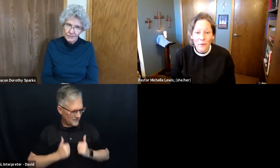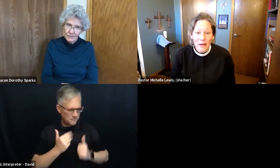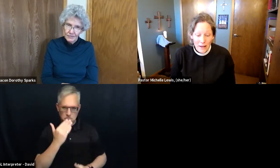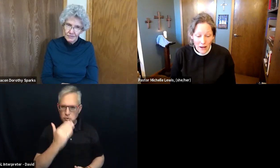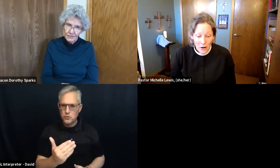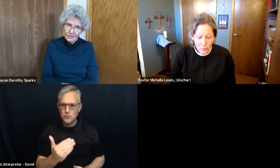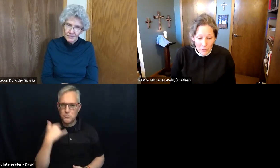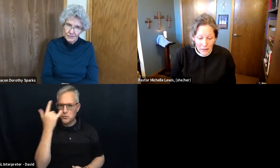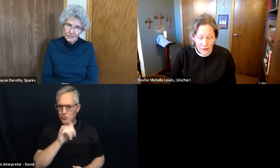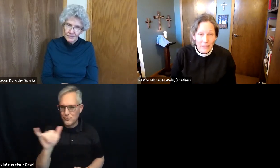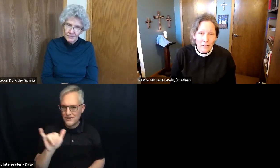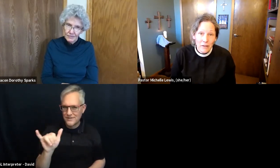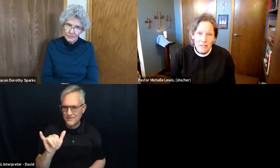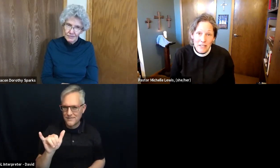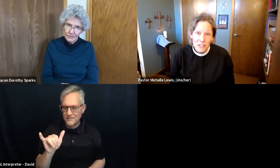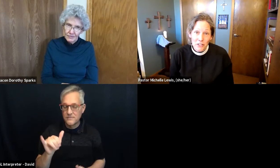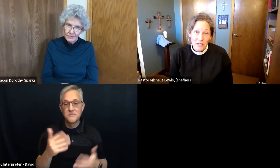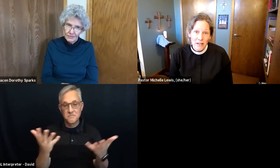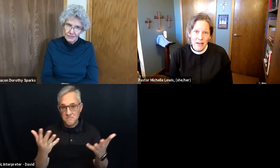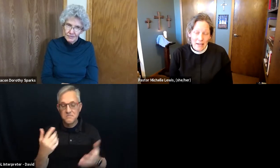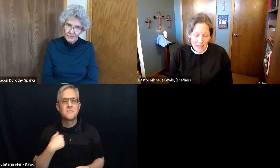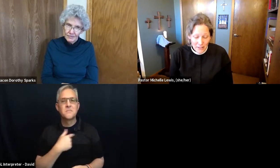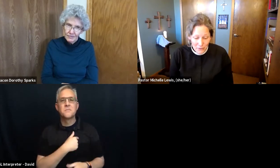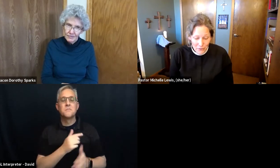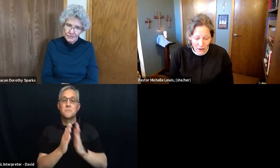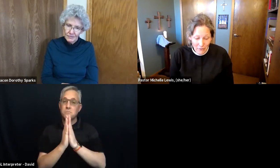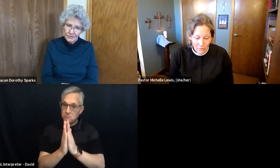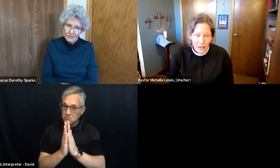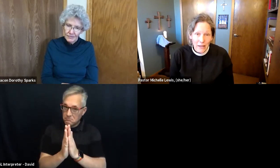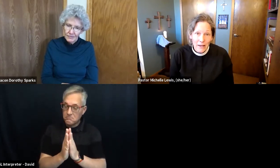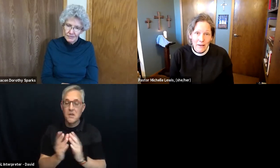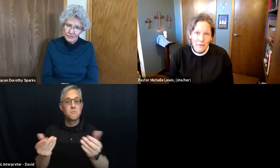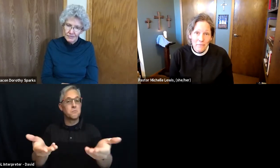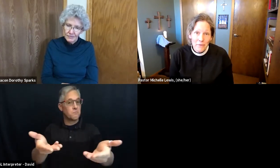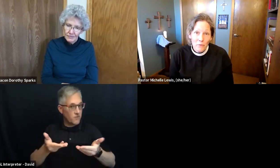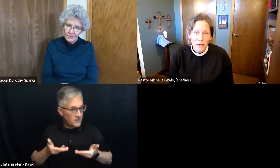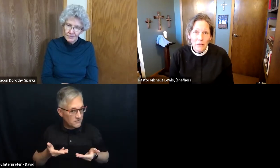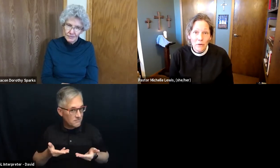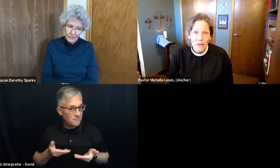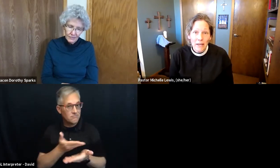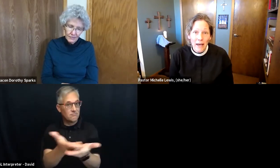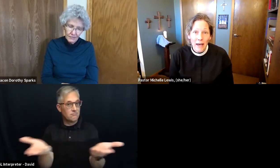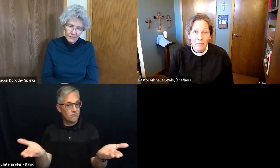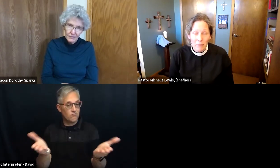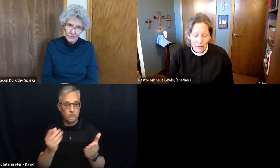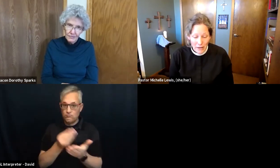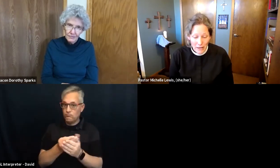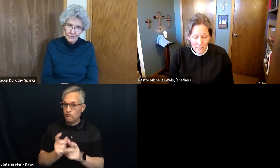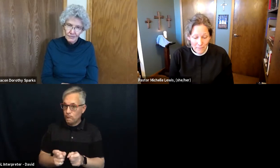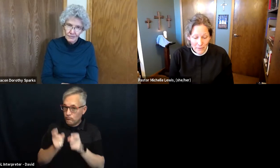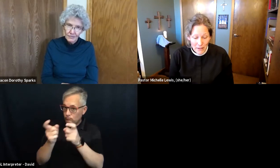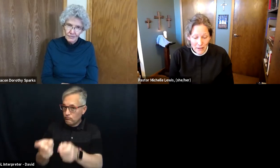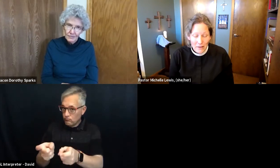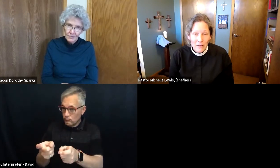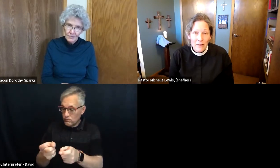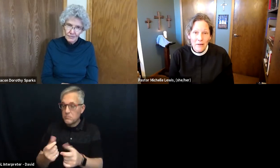And so our prayer and our invitation into the offering, we look at Mary,